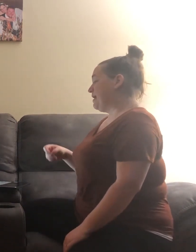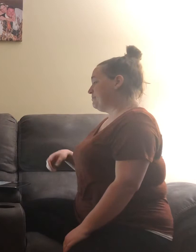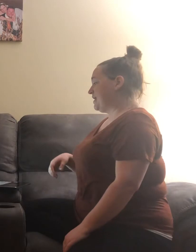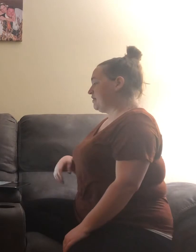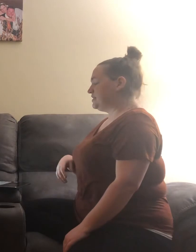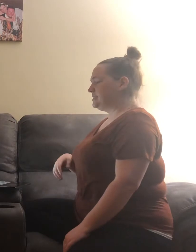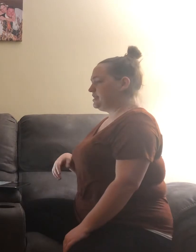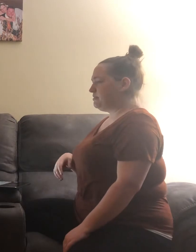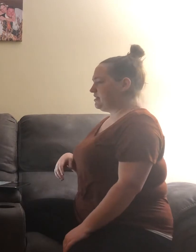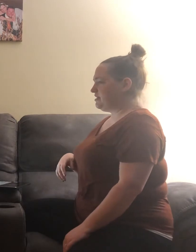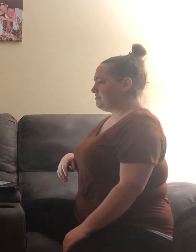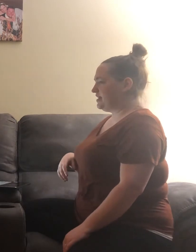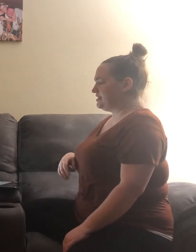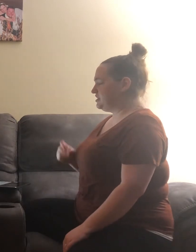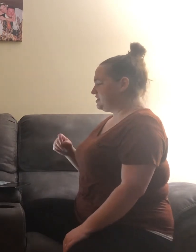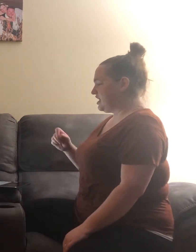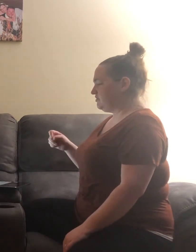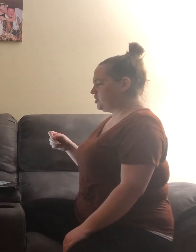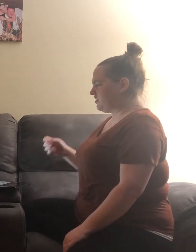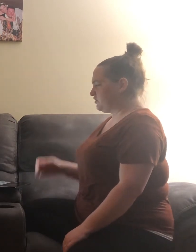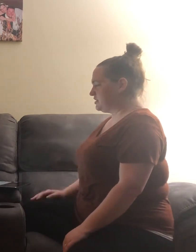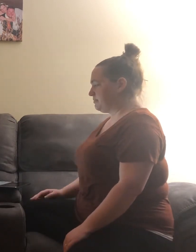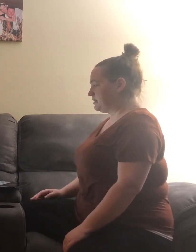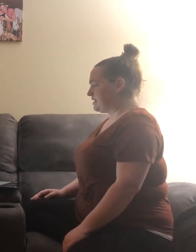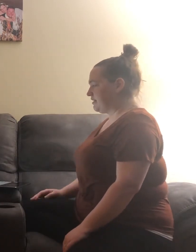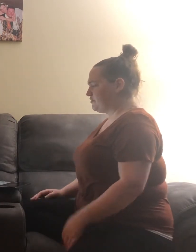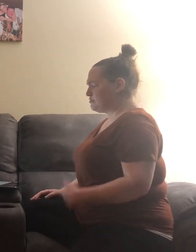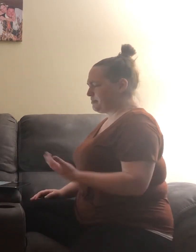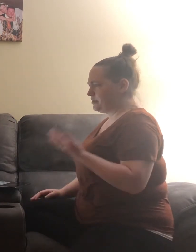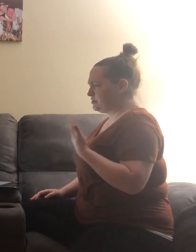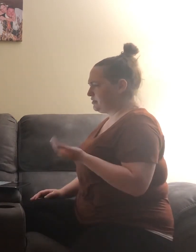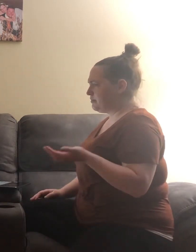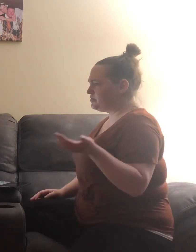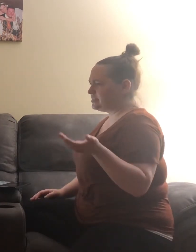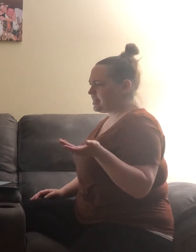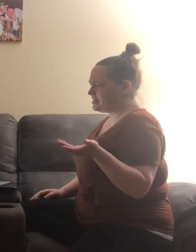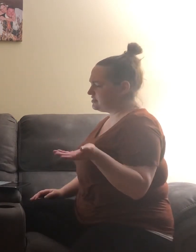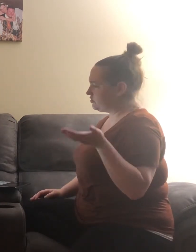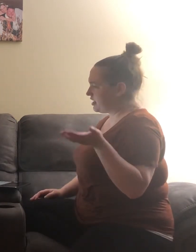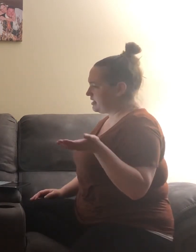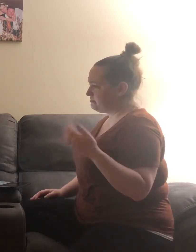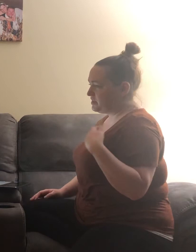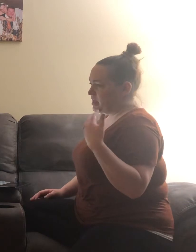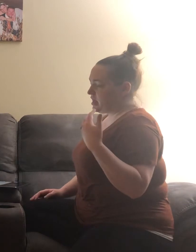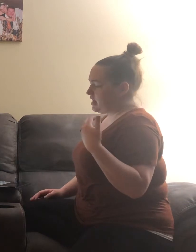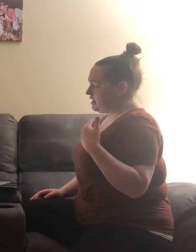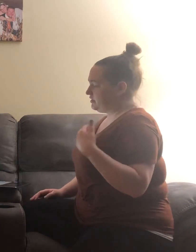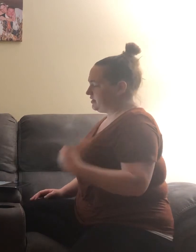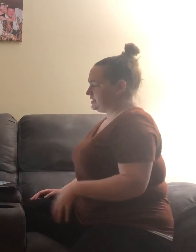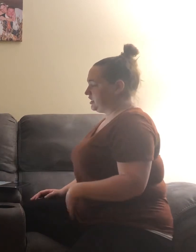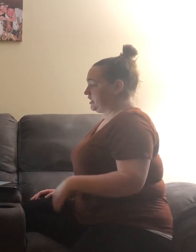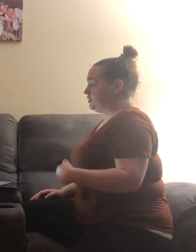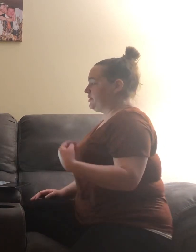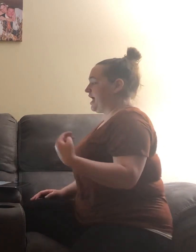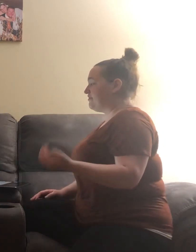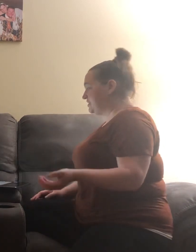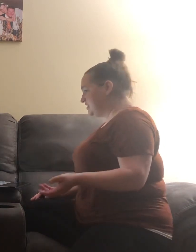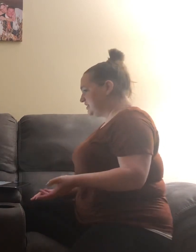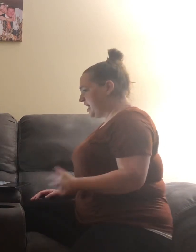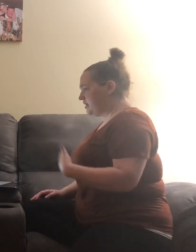that out. It doesn't need to be anything fancy, just kind of jot those numbers down. If you remember to do it most days, great. You don't necessarily need to do it every single day. I know it's kind